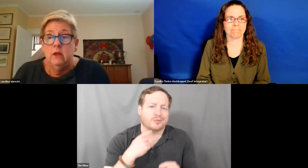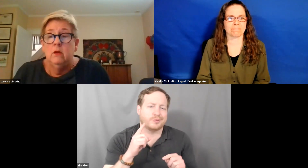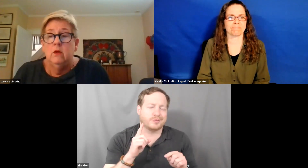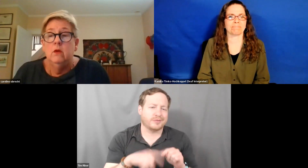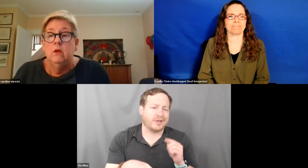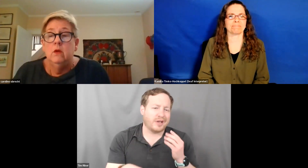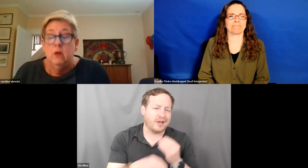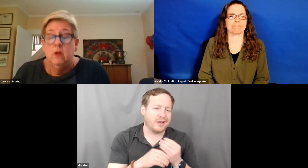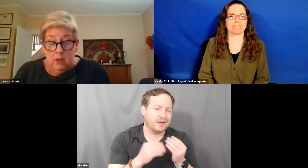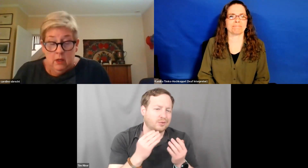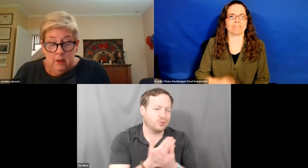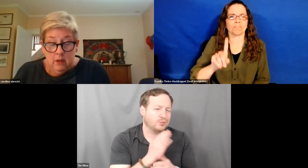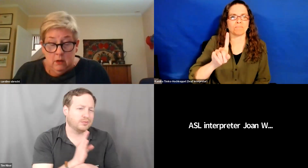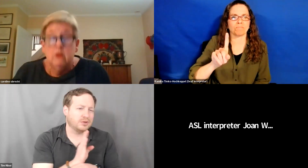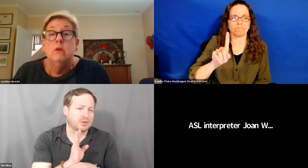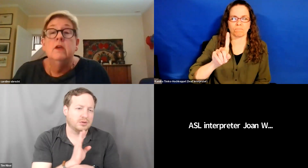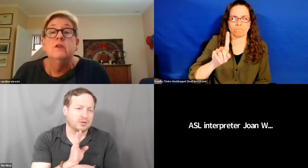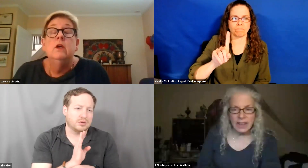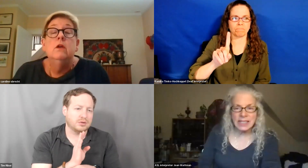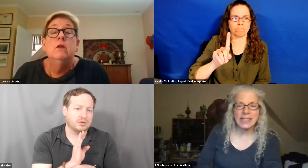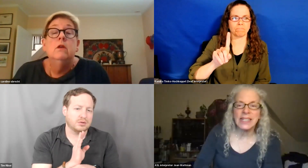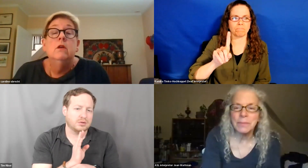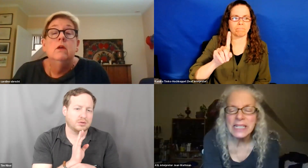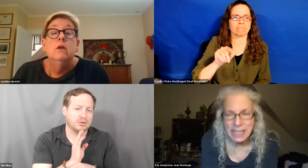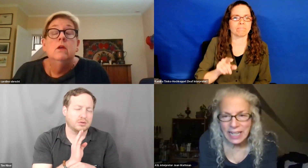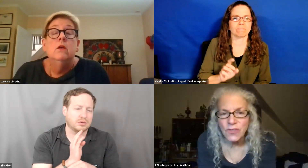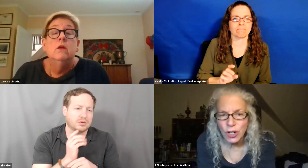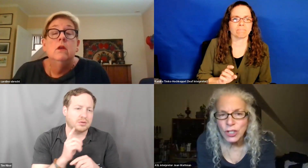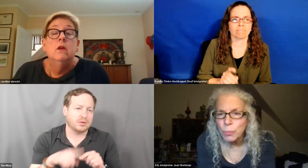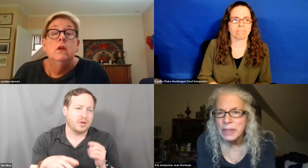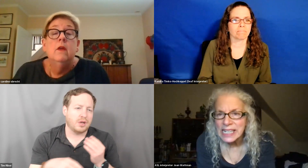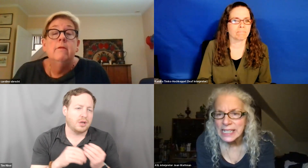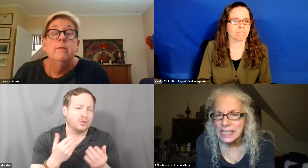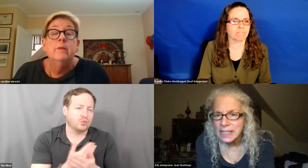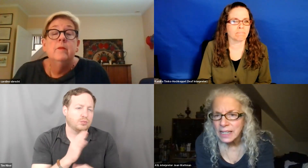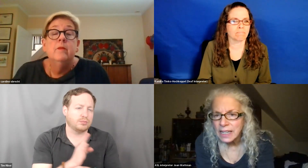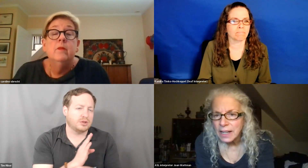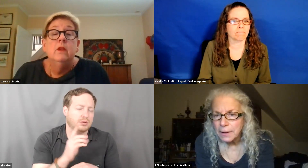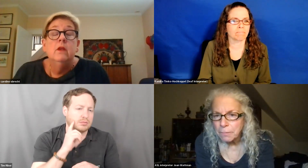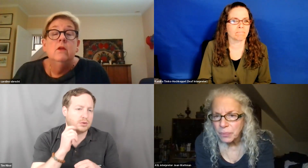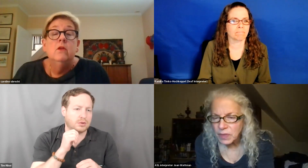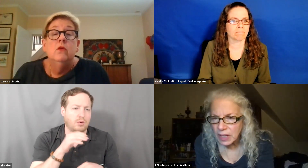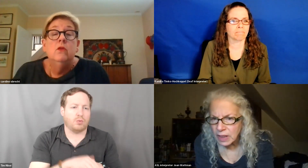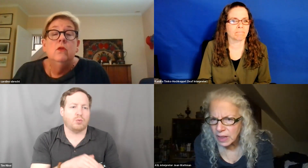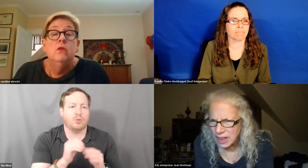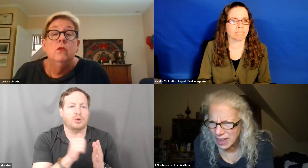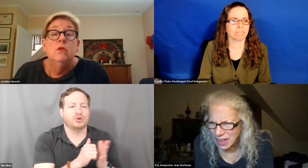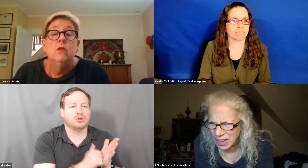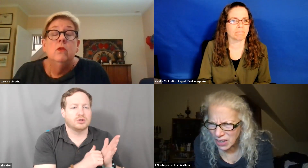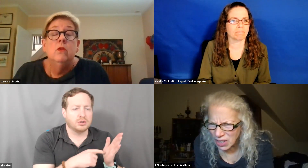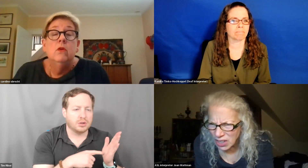Okay, This and is, then yeah, sorry. this is Tim. He's saying, as far as new business,